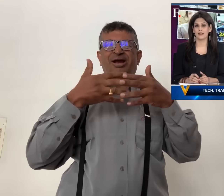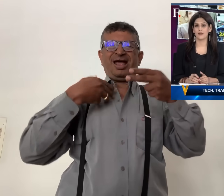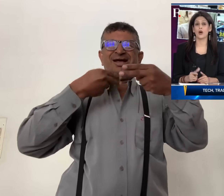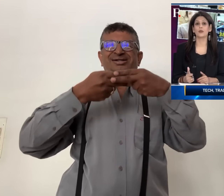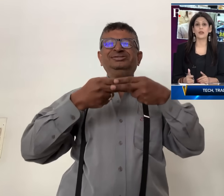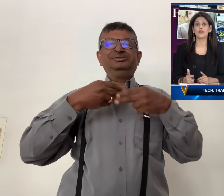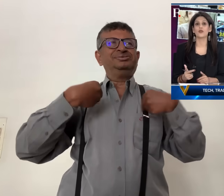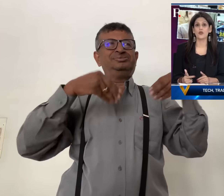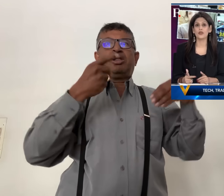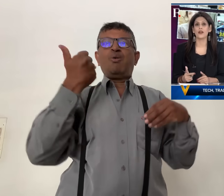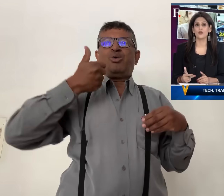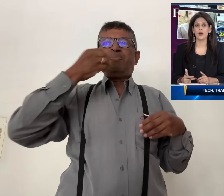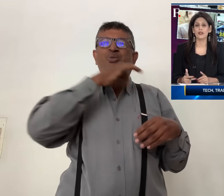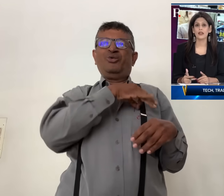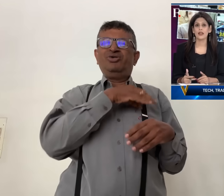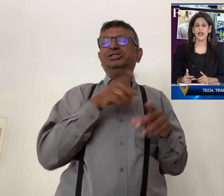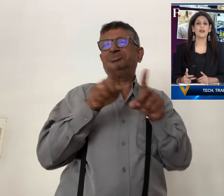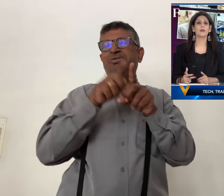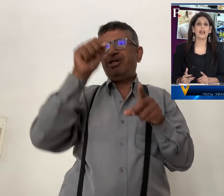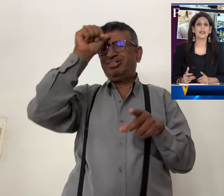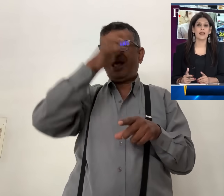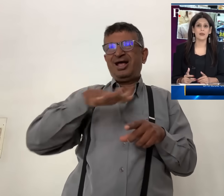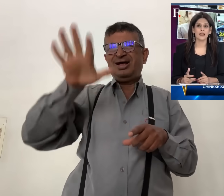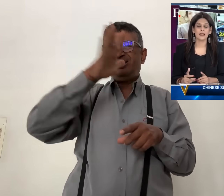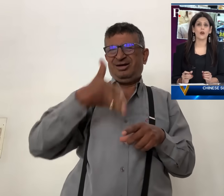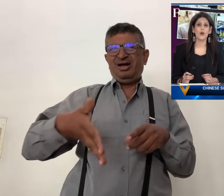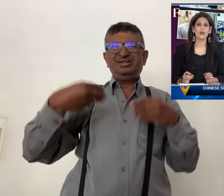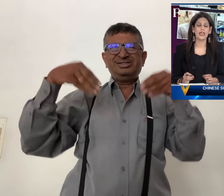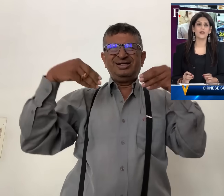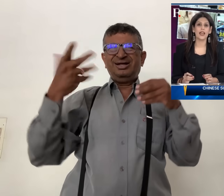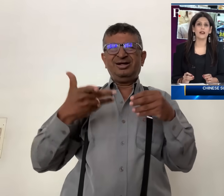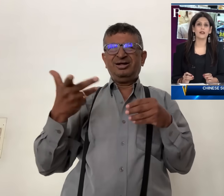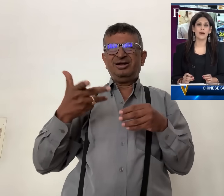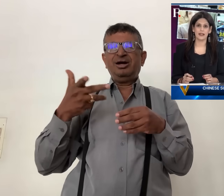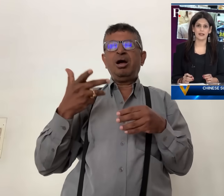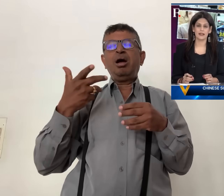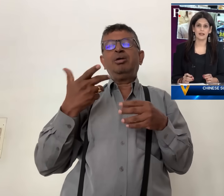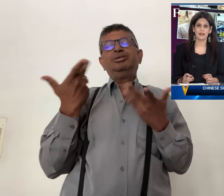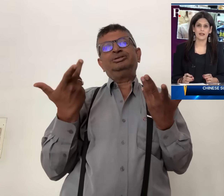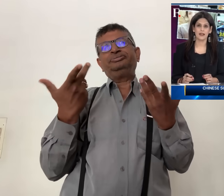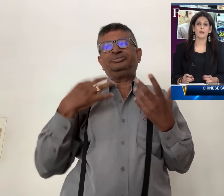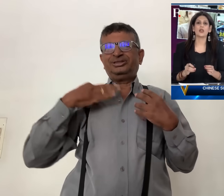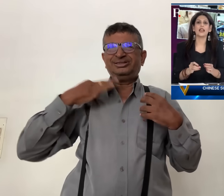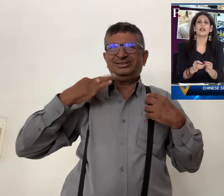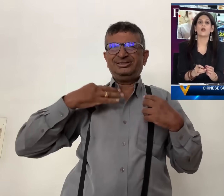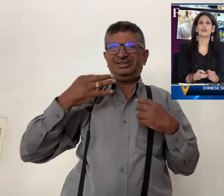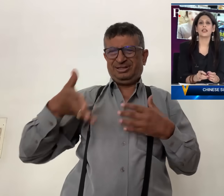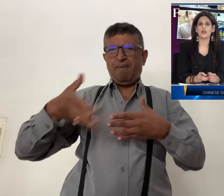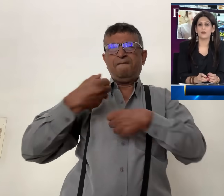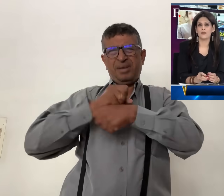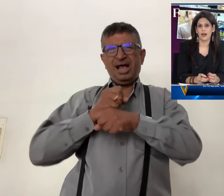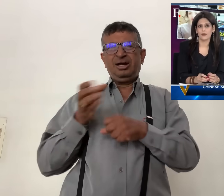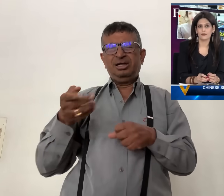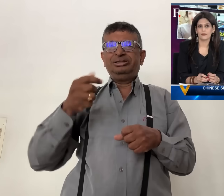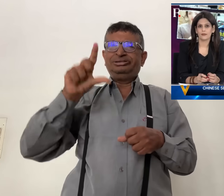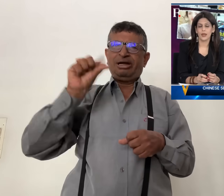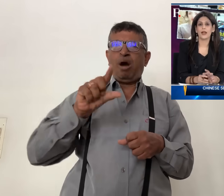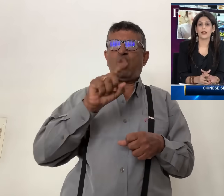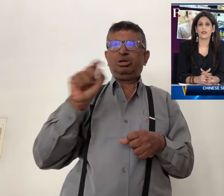from automobiles to drones and robots, and even missile assembly. They all need rare earth magnets. But China has halted their shipments for now. Meanwhile, President Xi